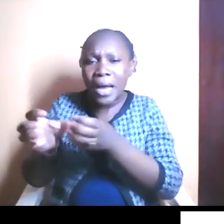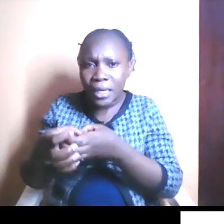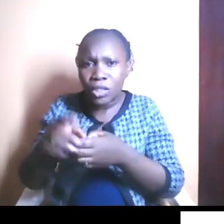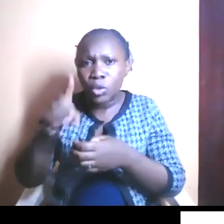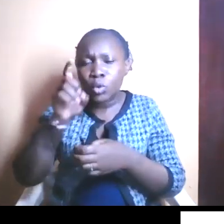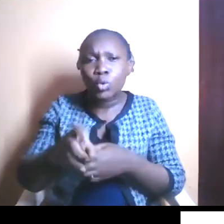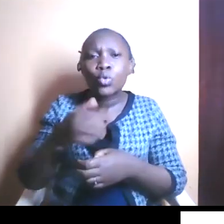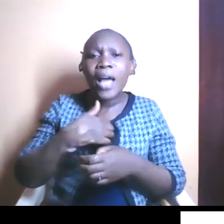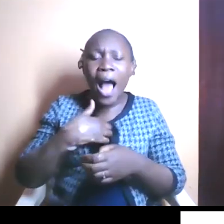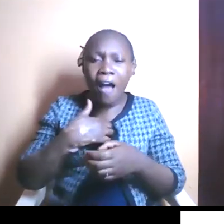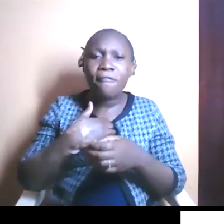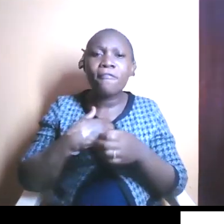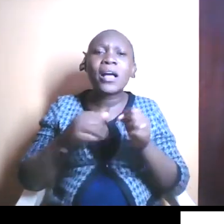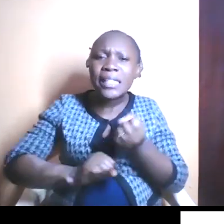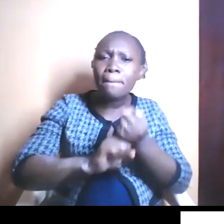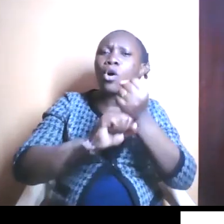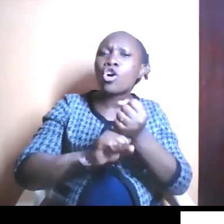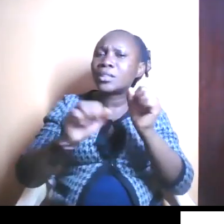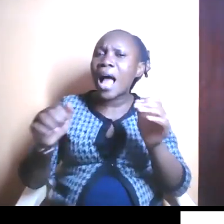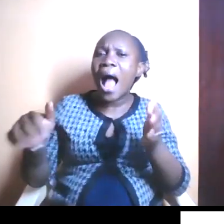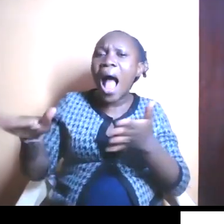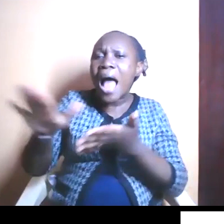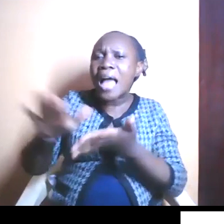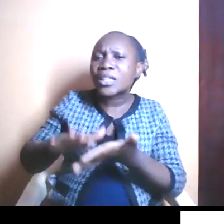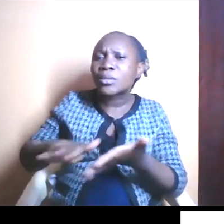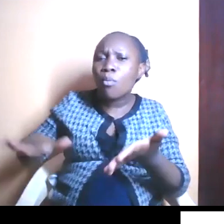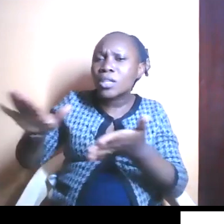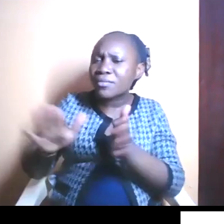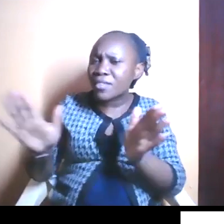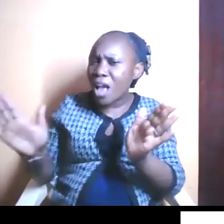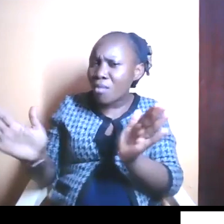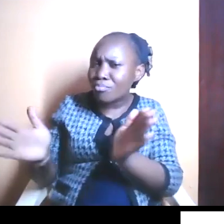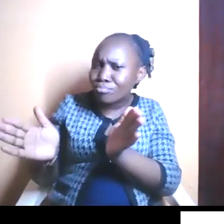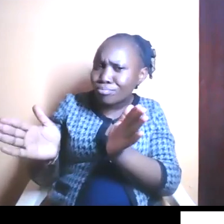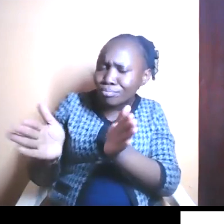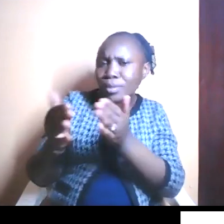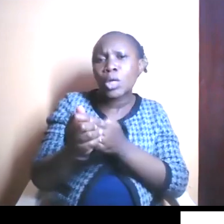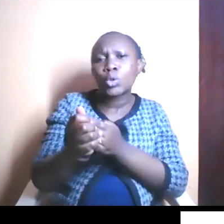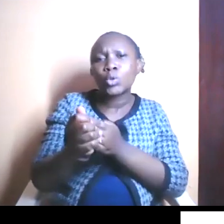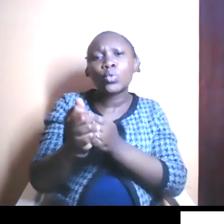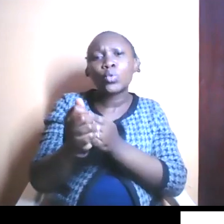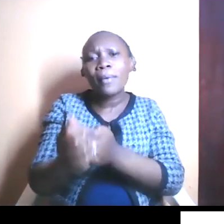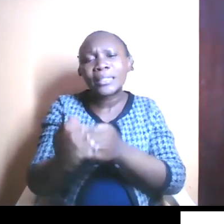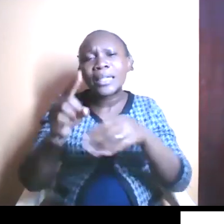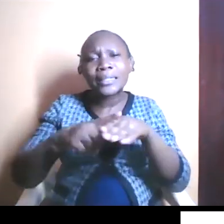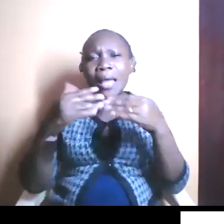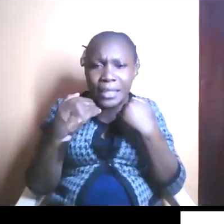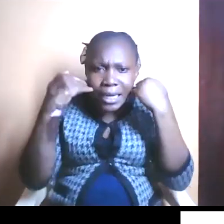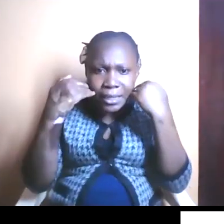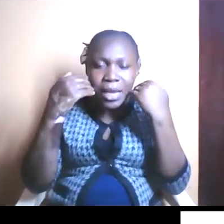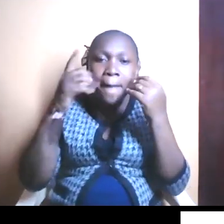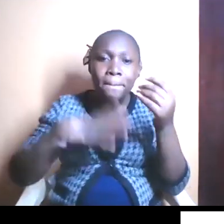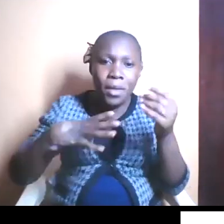support, a collegial atmosphere, mentoring. When you are stressed, people should pitch in. And these are